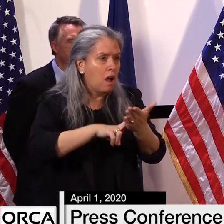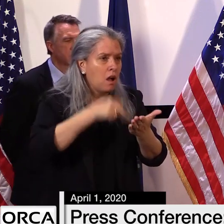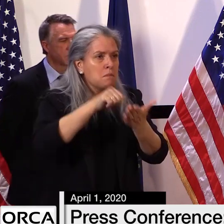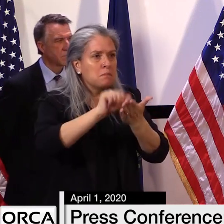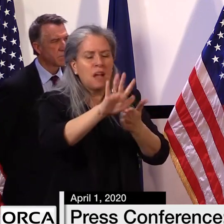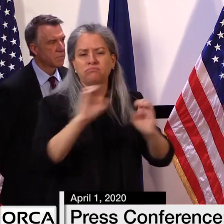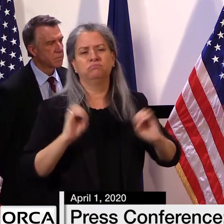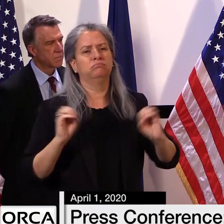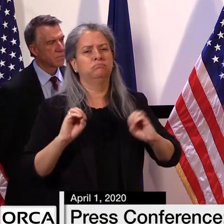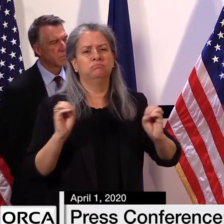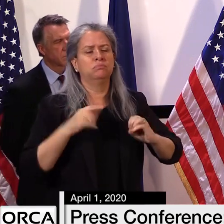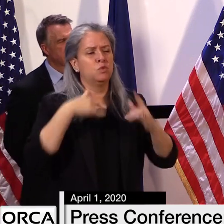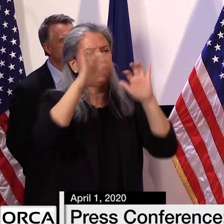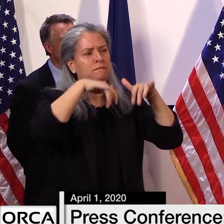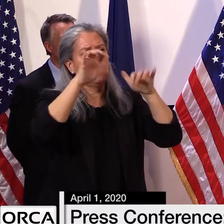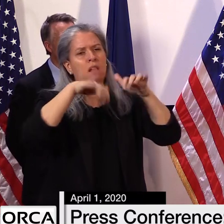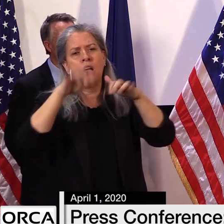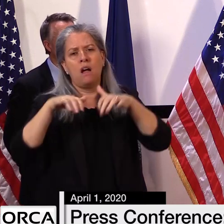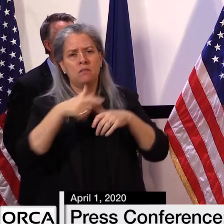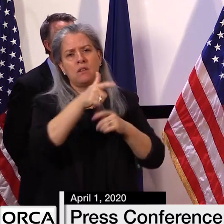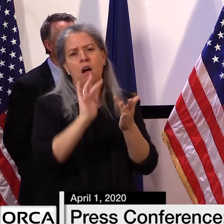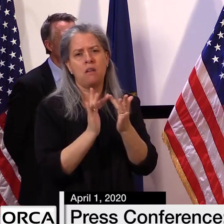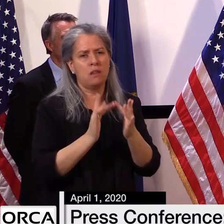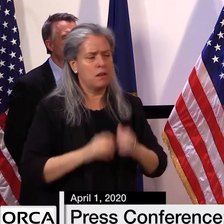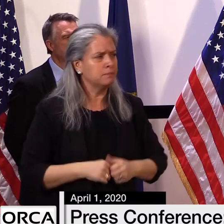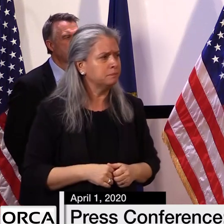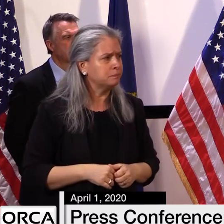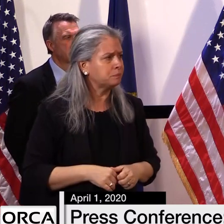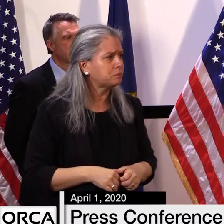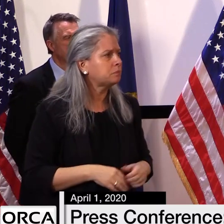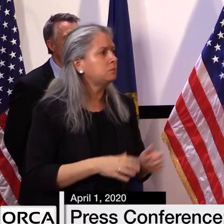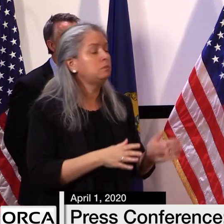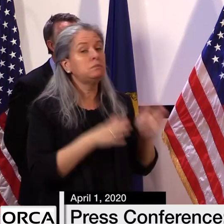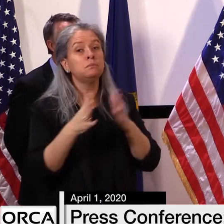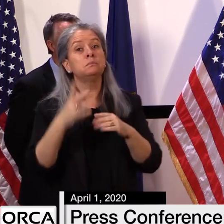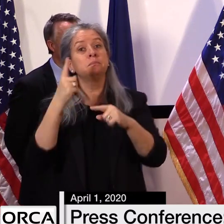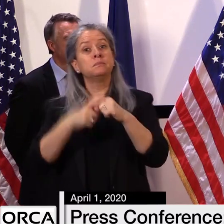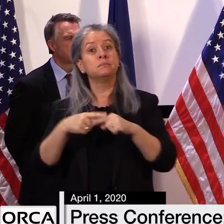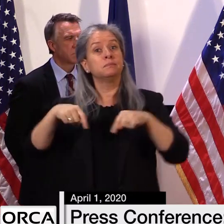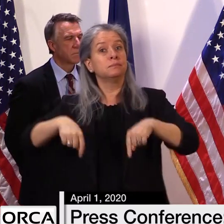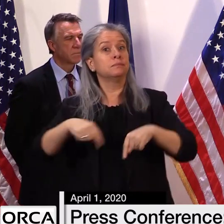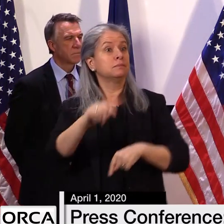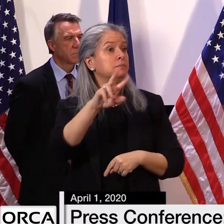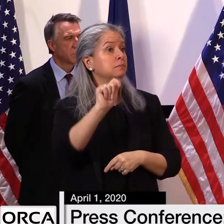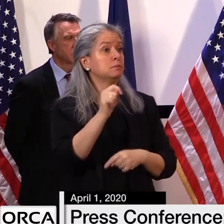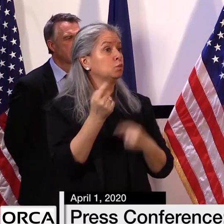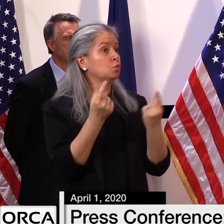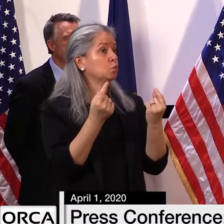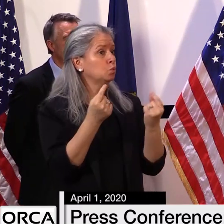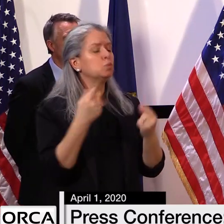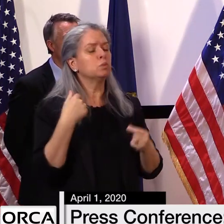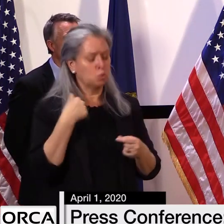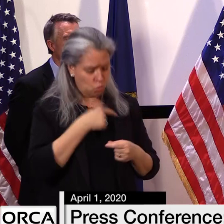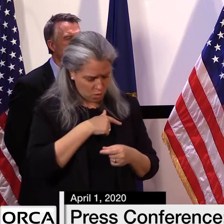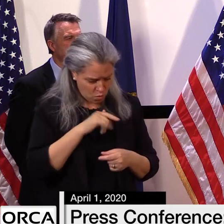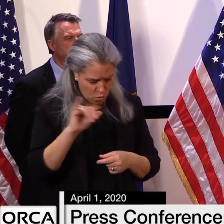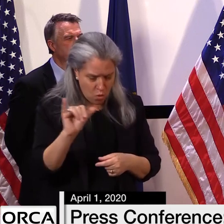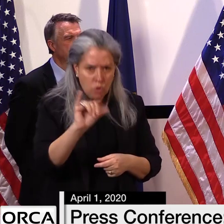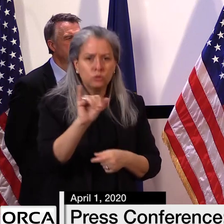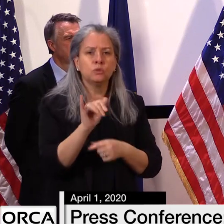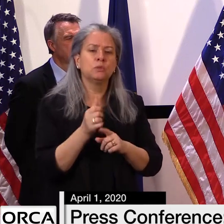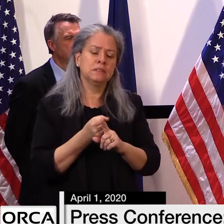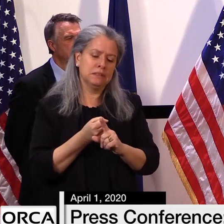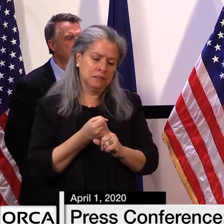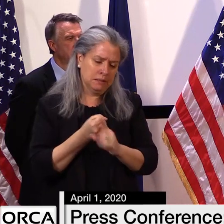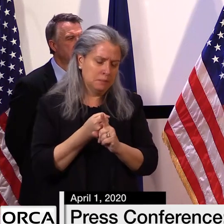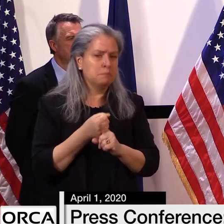want to talk about as a state what we've done, which is expand benefits to those people who are either impacted directly or